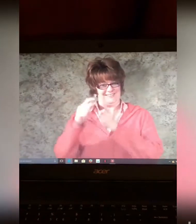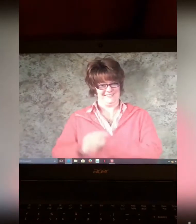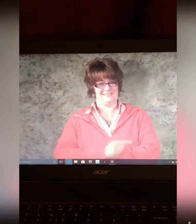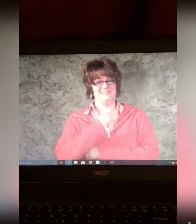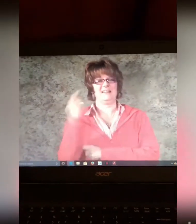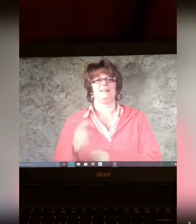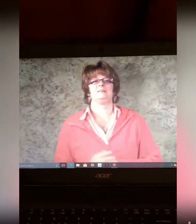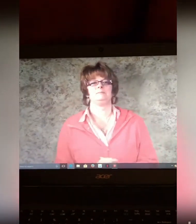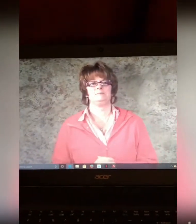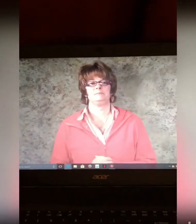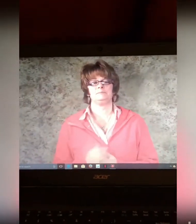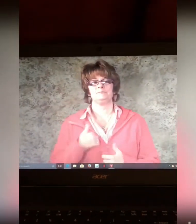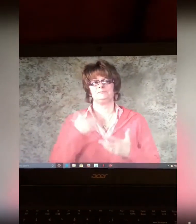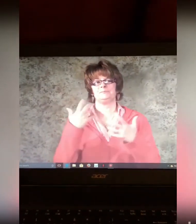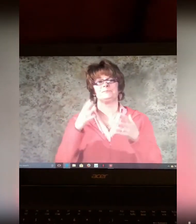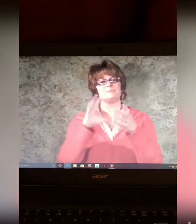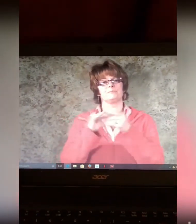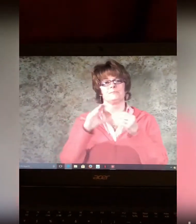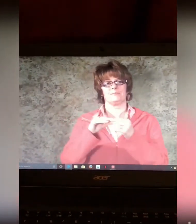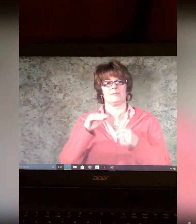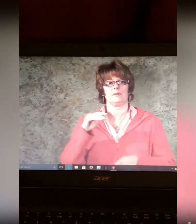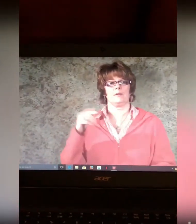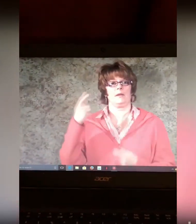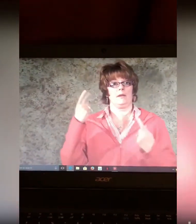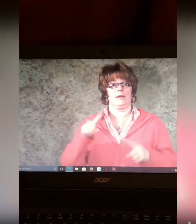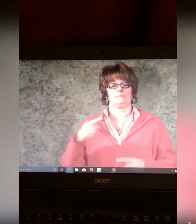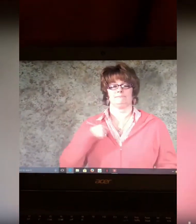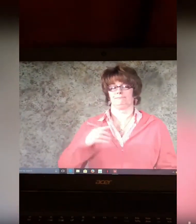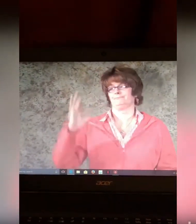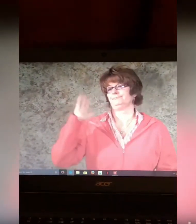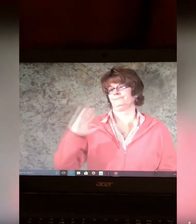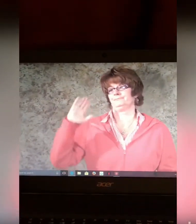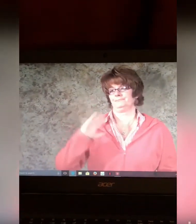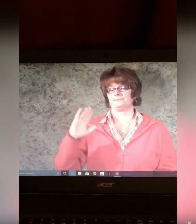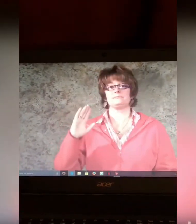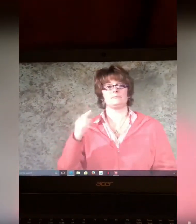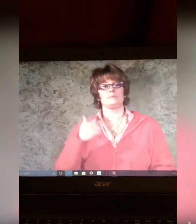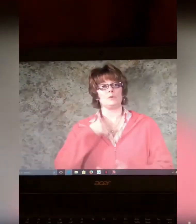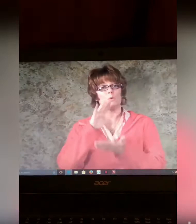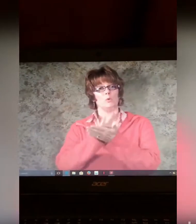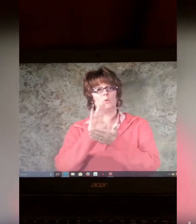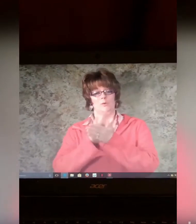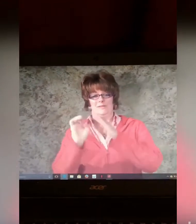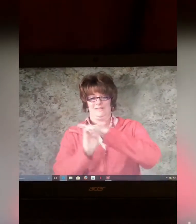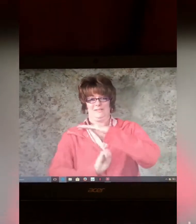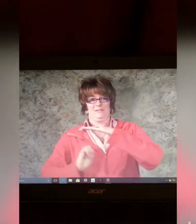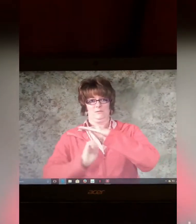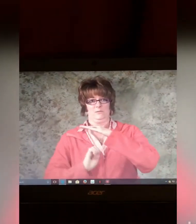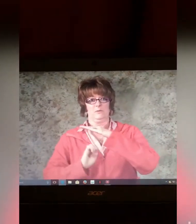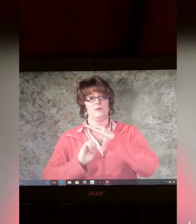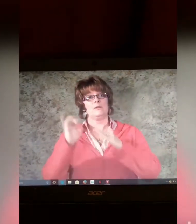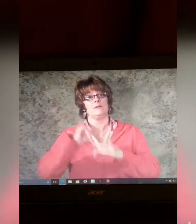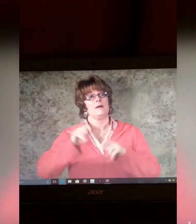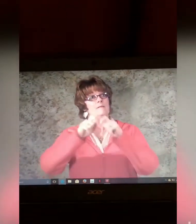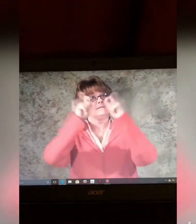Happy Valentine's Day. I want to tell you a story that happened to me a long time ago when I was in elementary